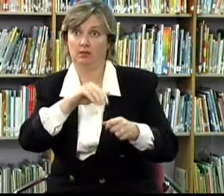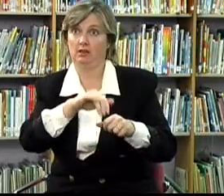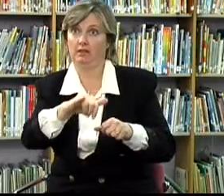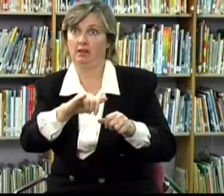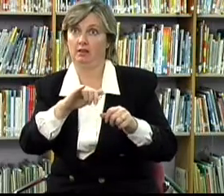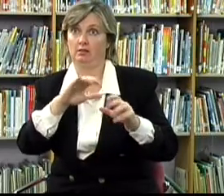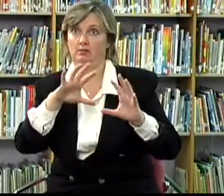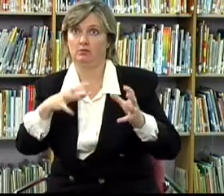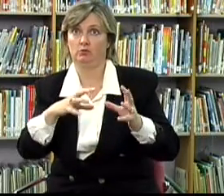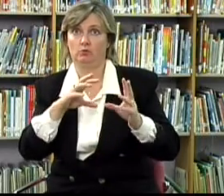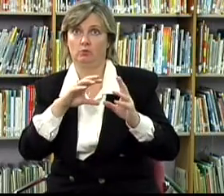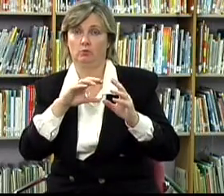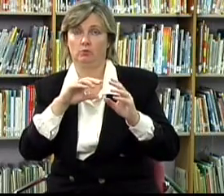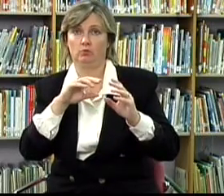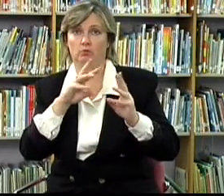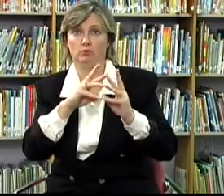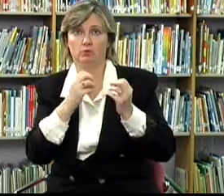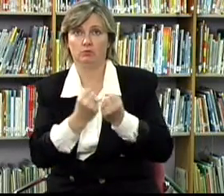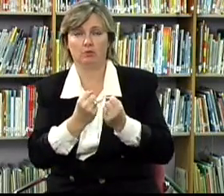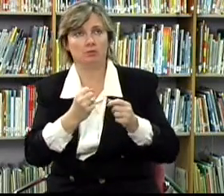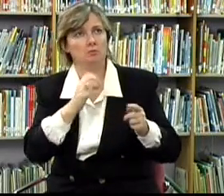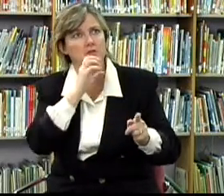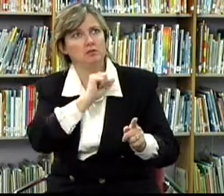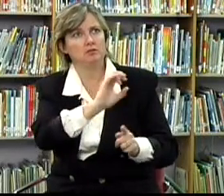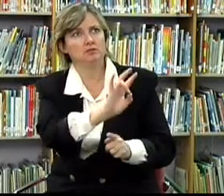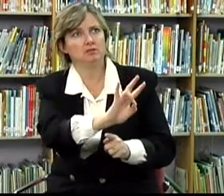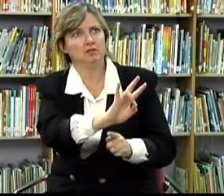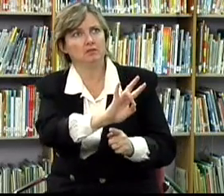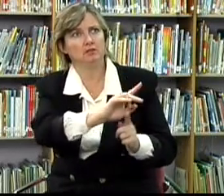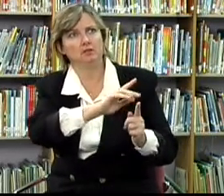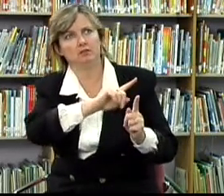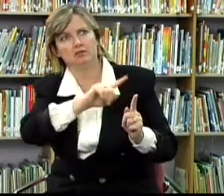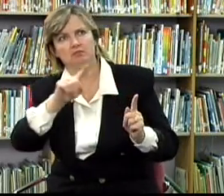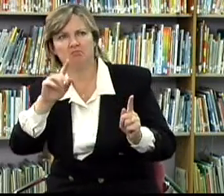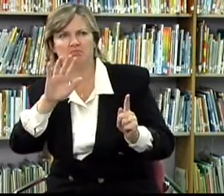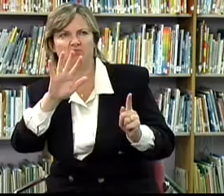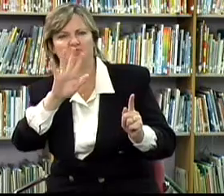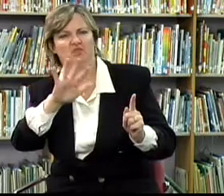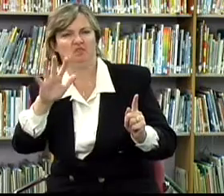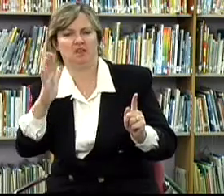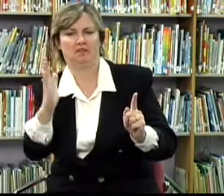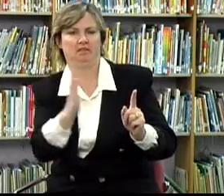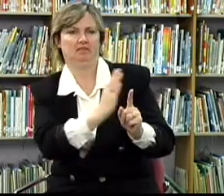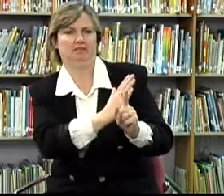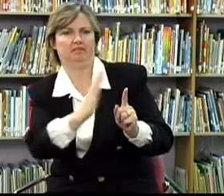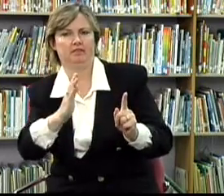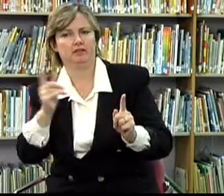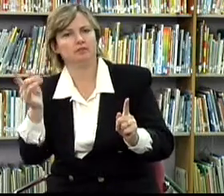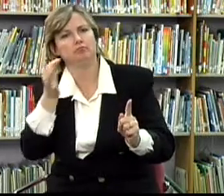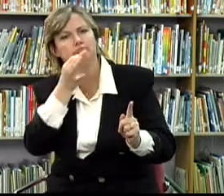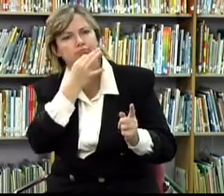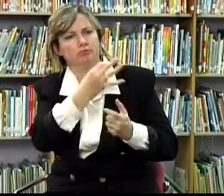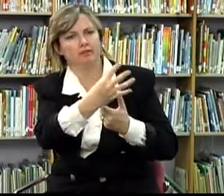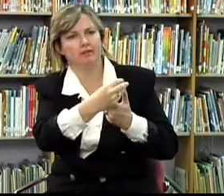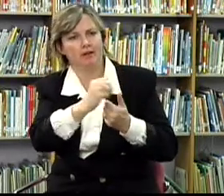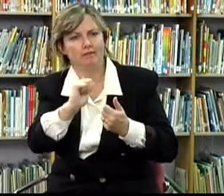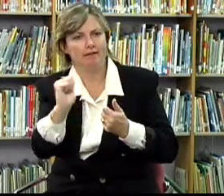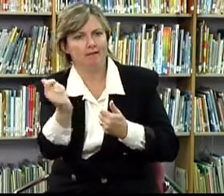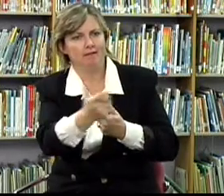really draw the best from the kids. We had kids in her workshop from the age 7 to 55, and